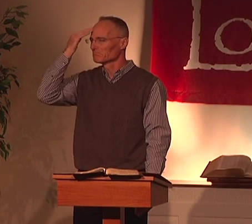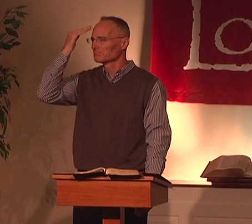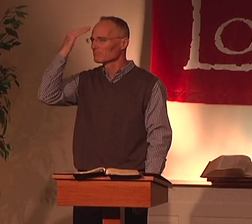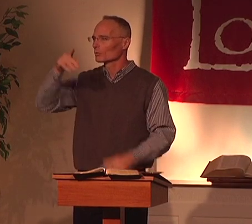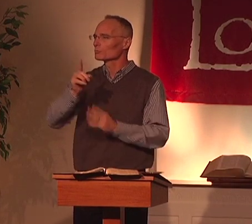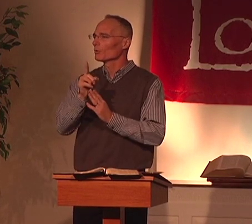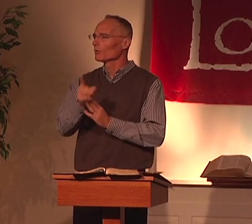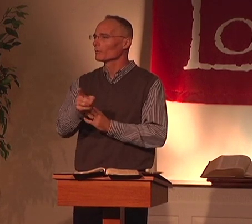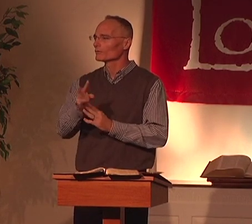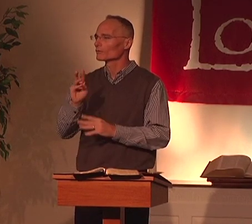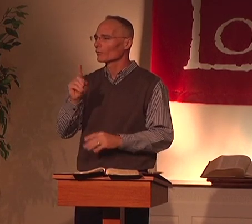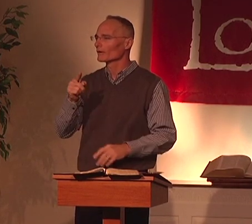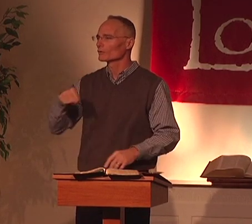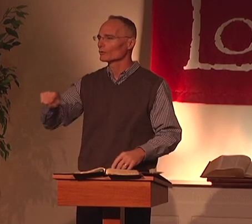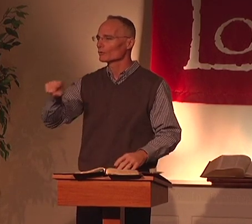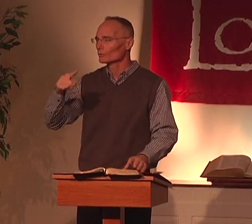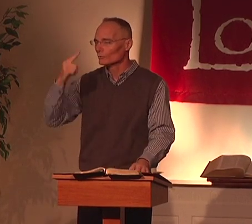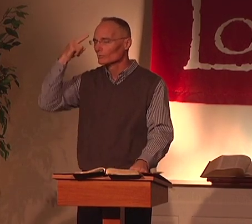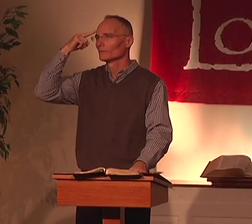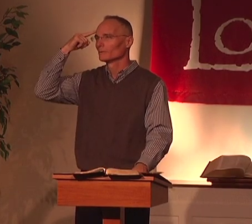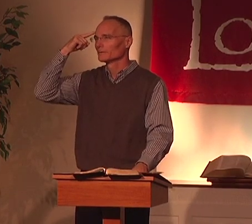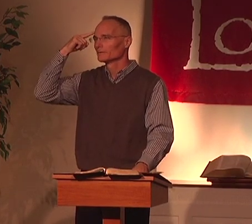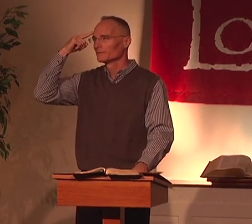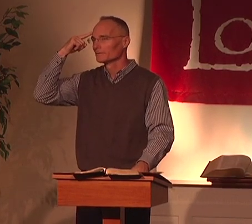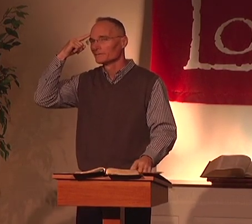You know what I'm talking about You know that moment When you go